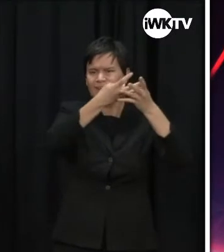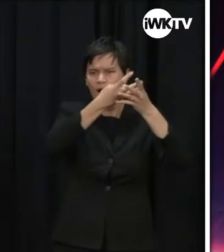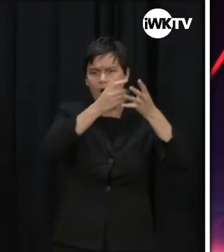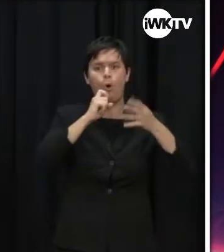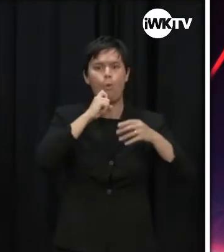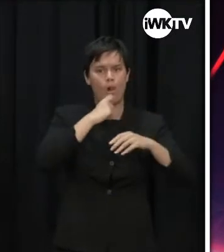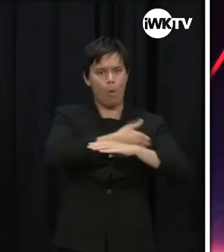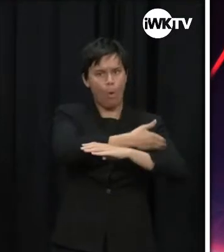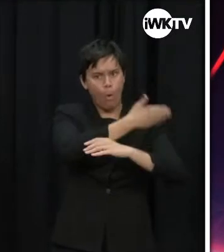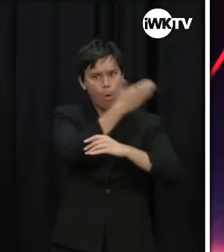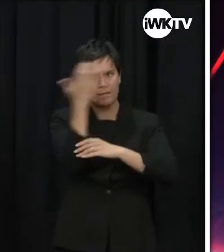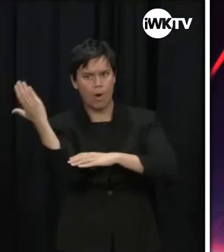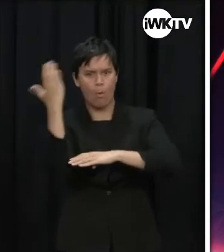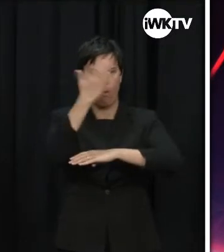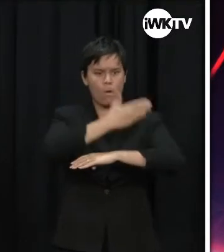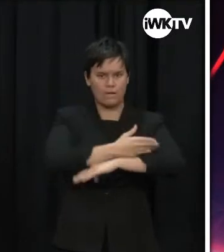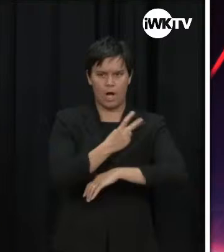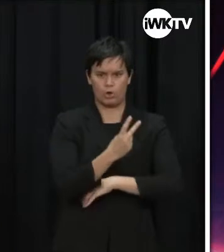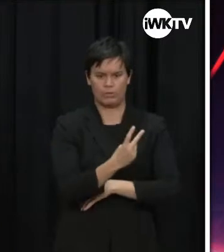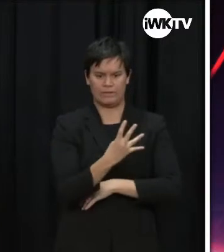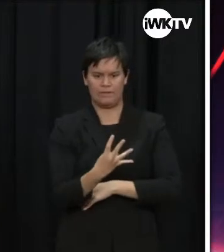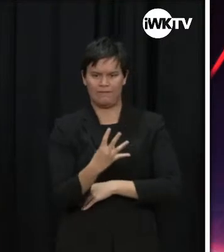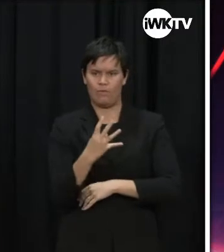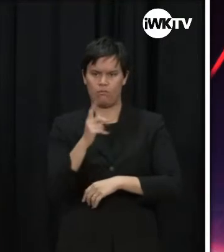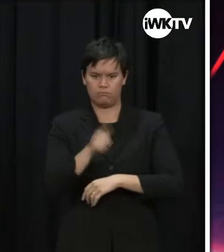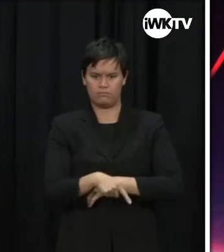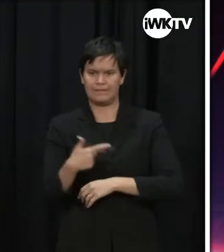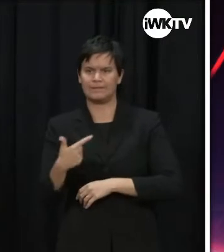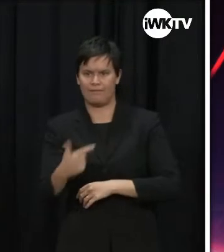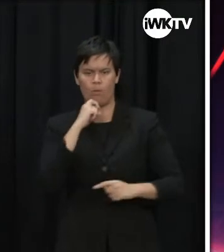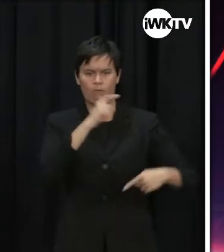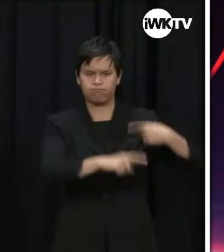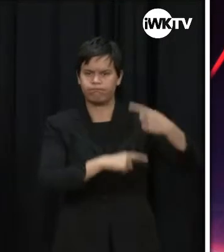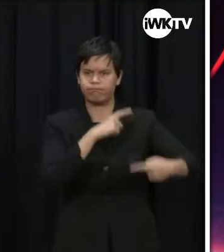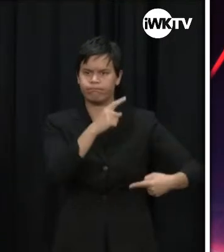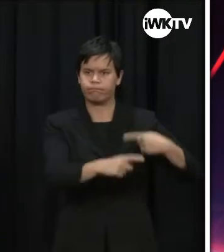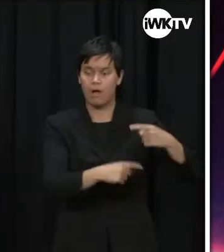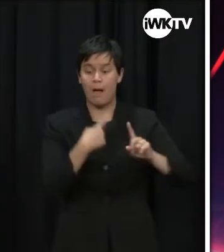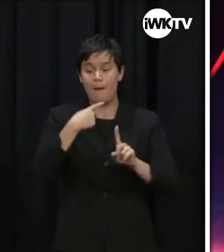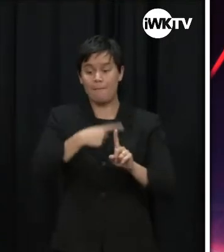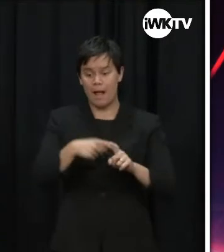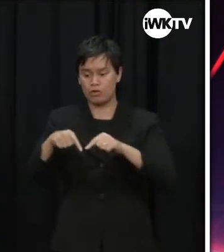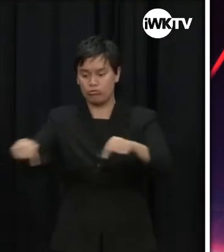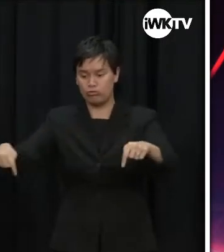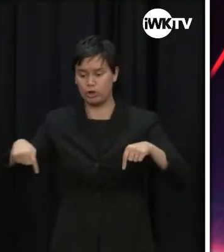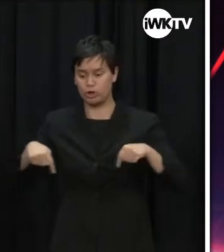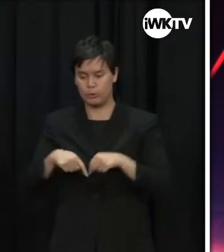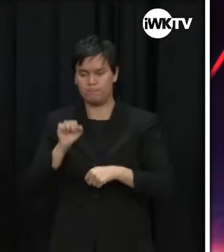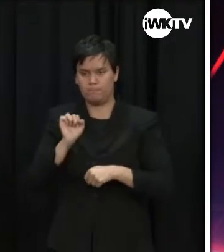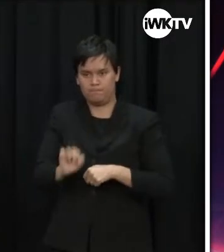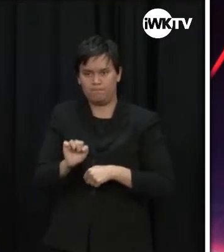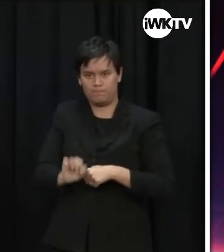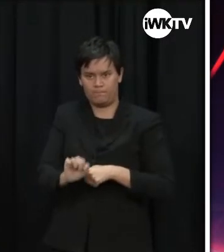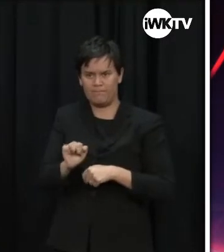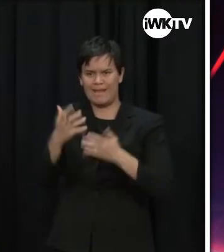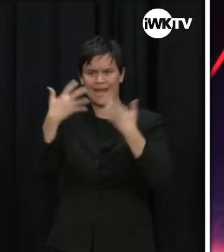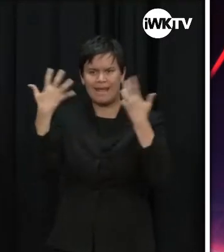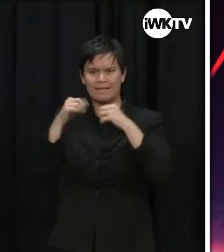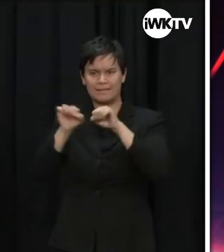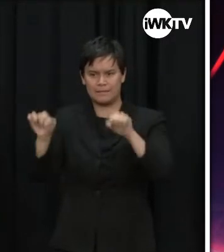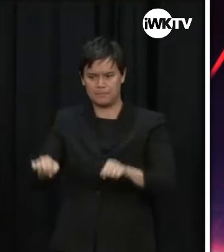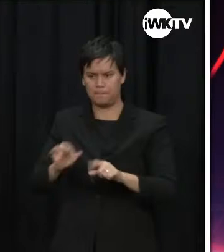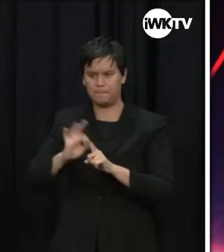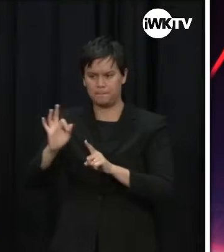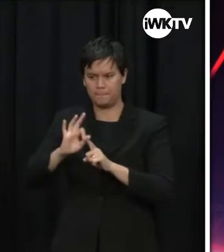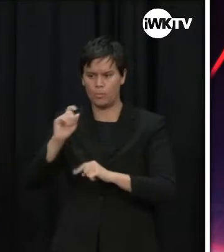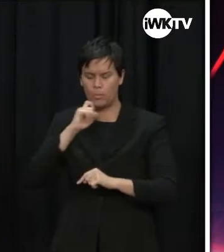the airflow out of individual rooms. The pre-departure testing and the day